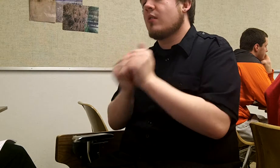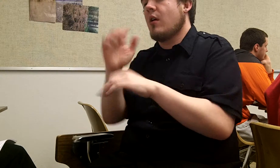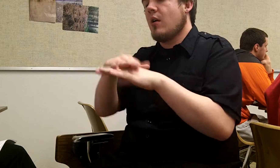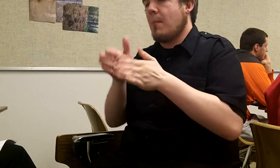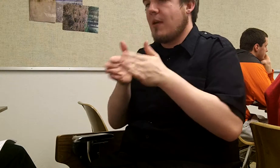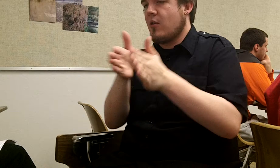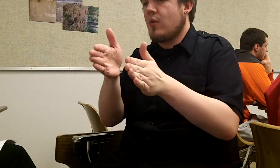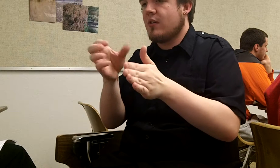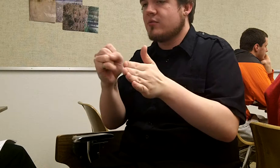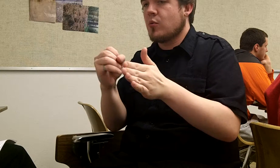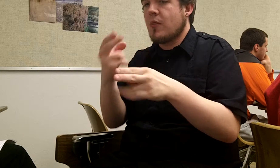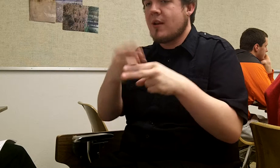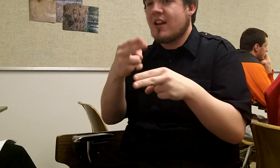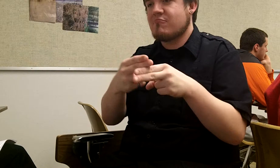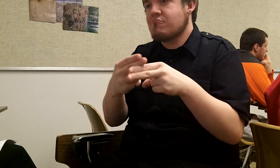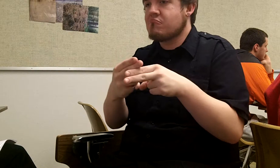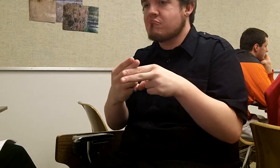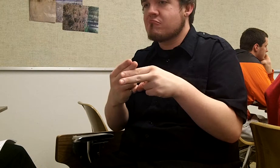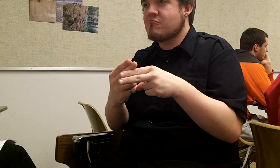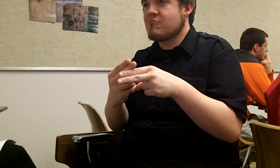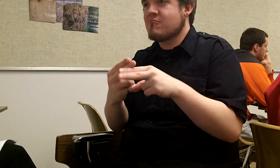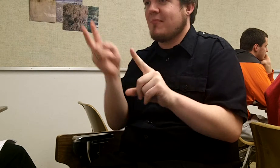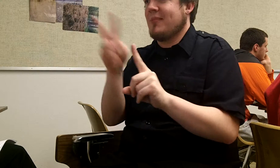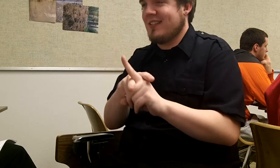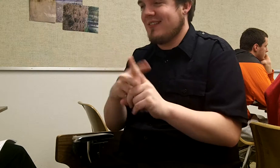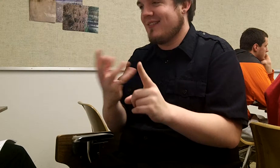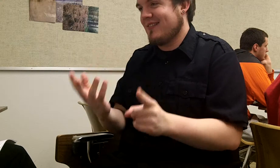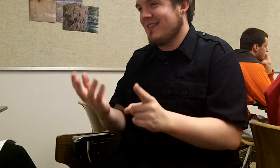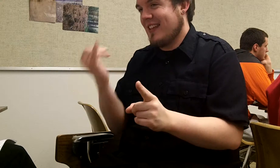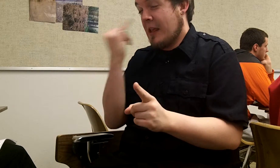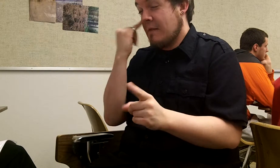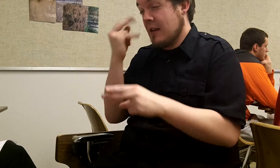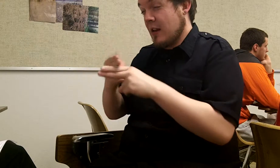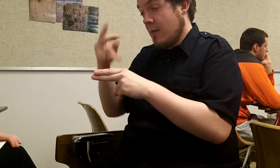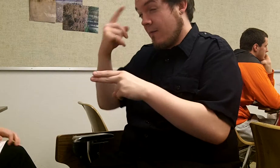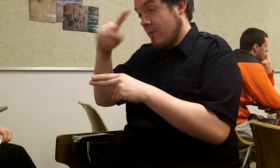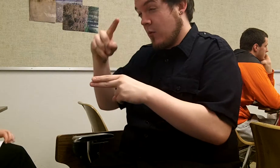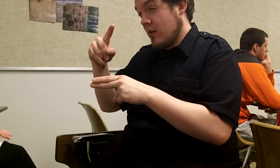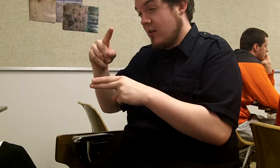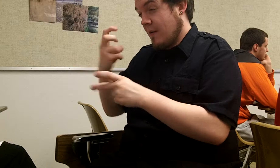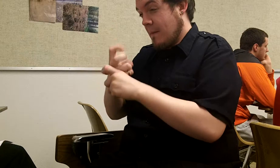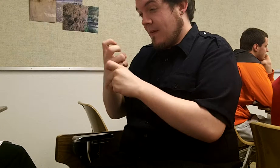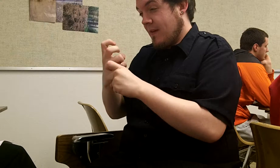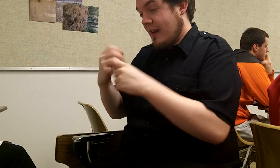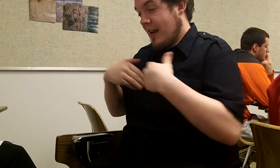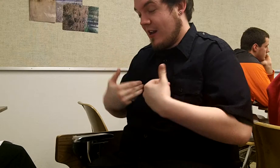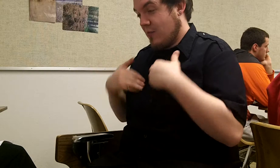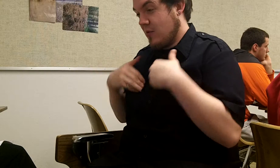with them. If they're named first in vertebrates, they're more likely to have a three-letter name that's an abbreviation for